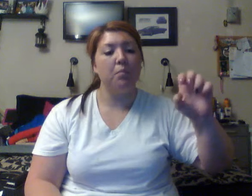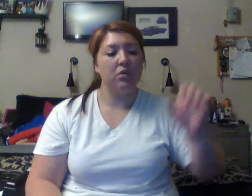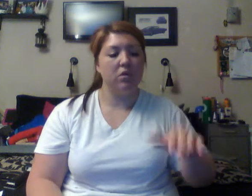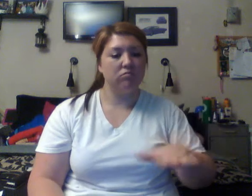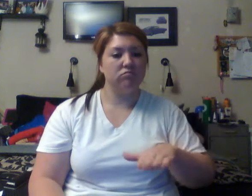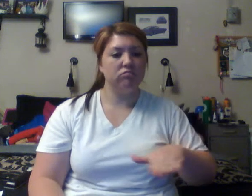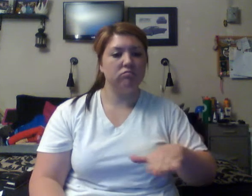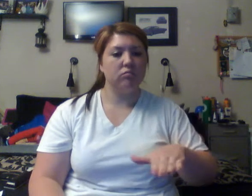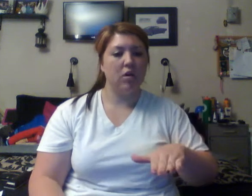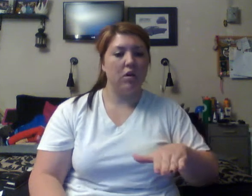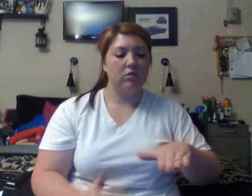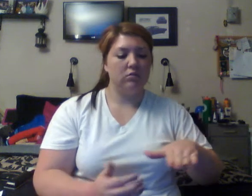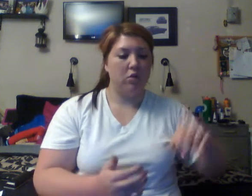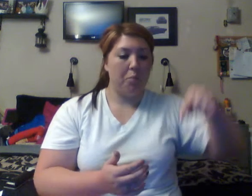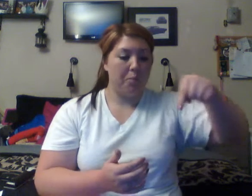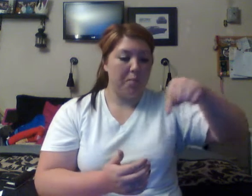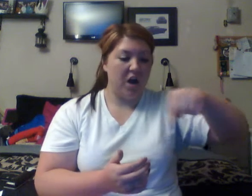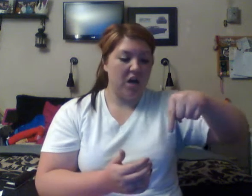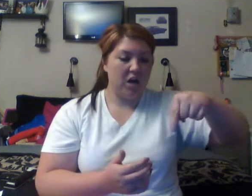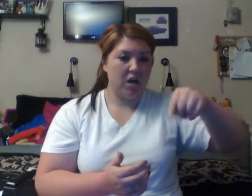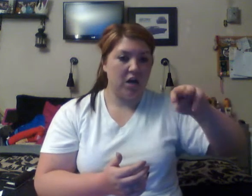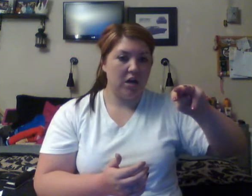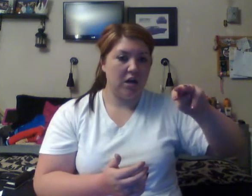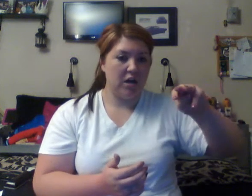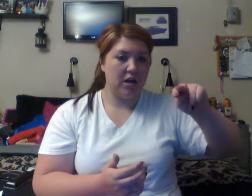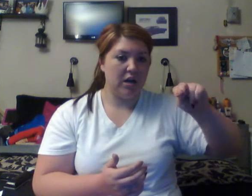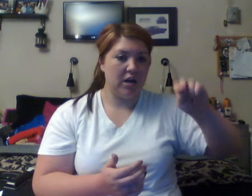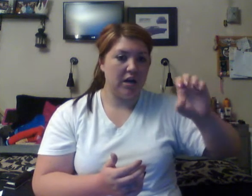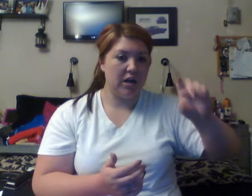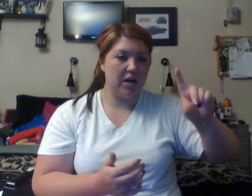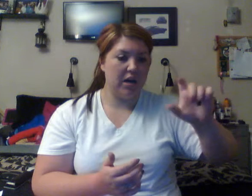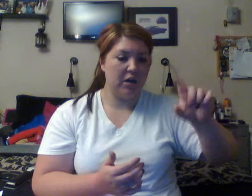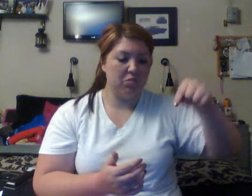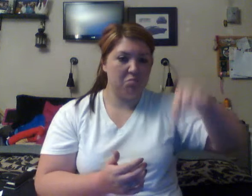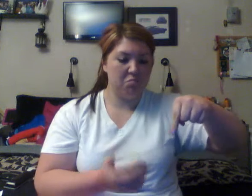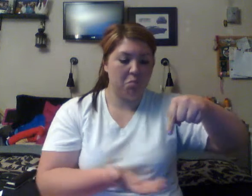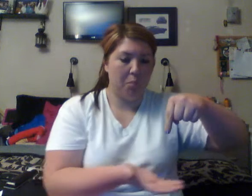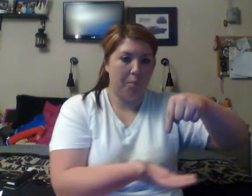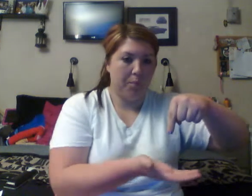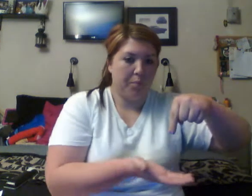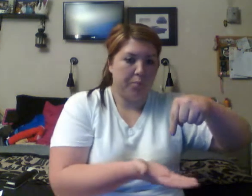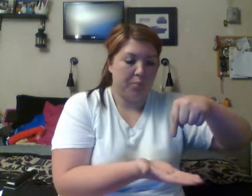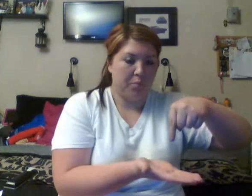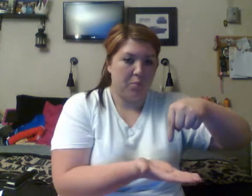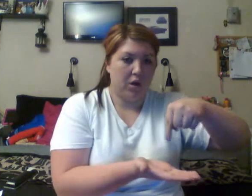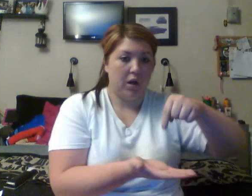directly over the needle, which is located in the needle foot. It also has a pedal that's on the